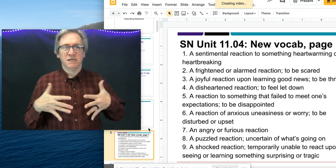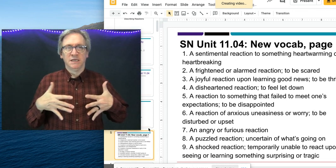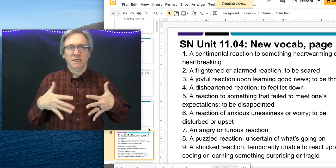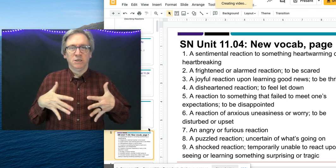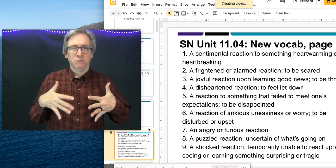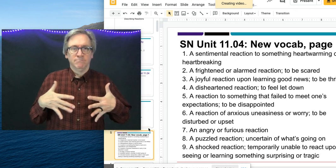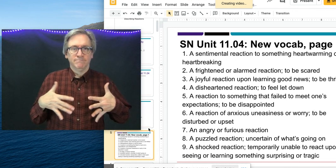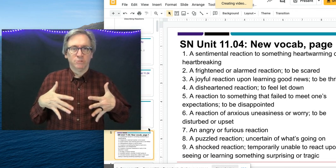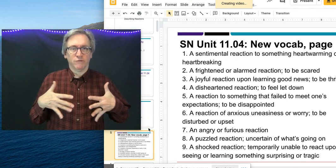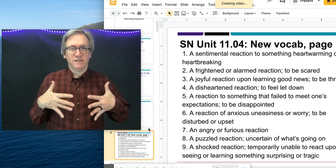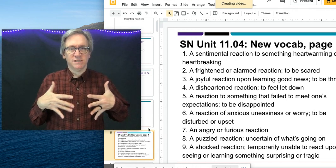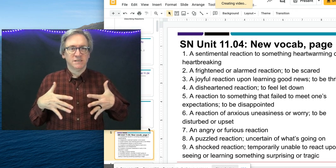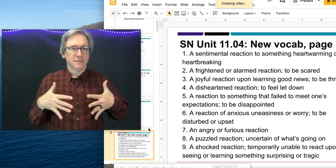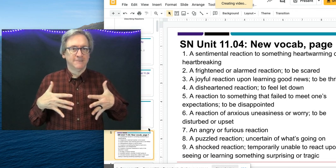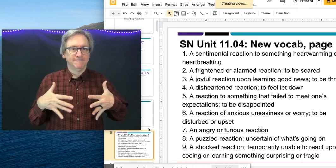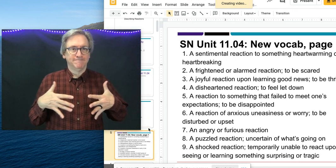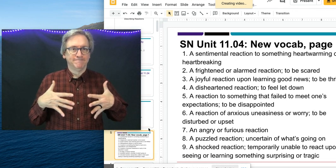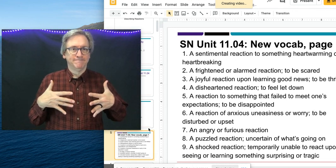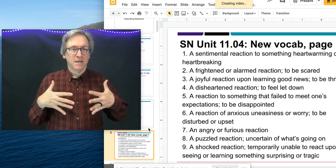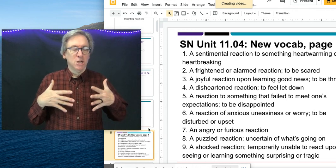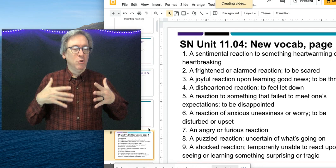Nervous.